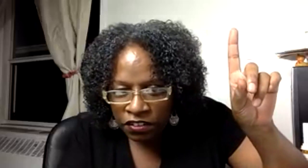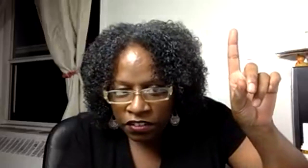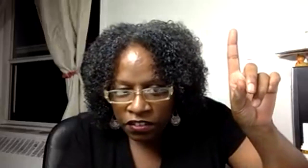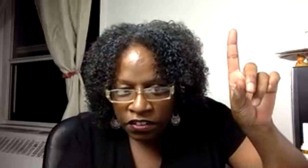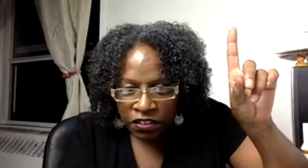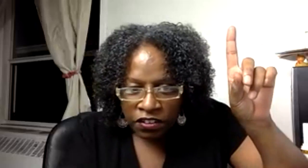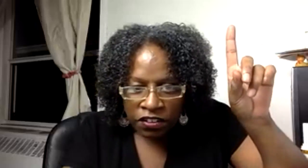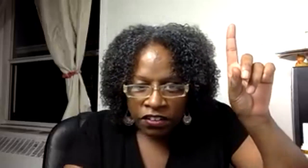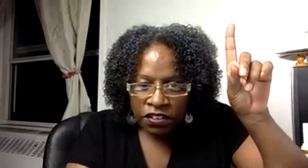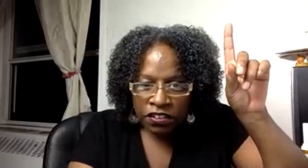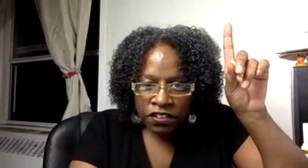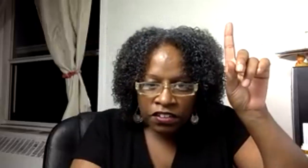hands.